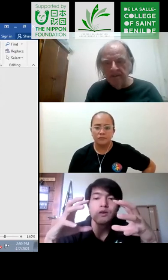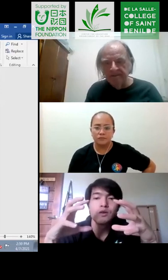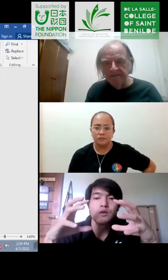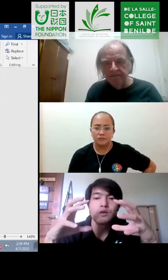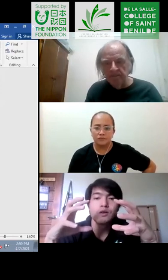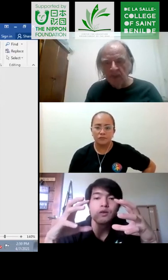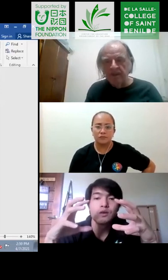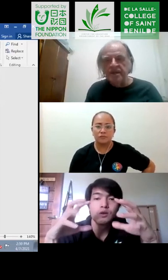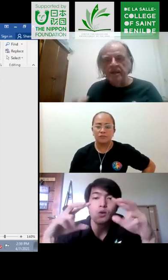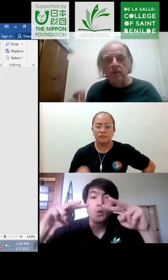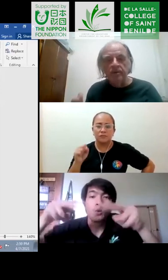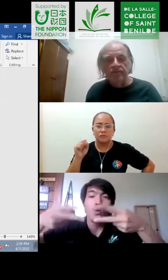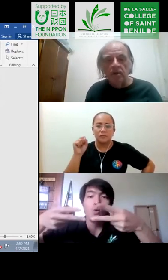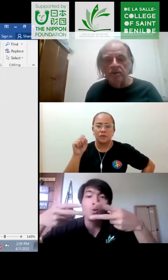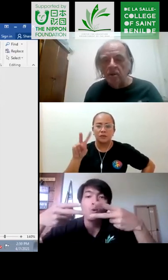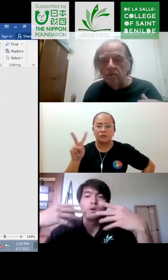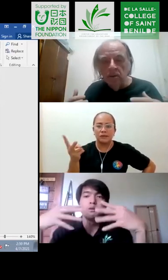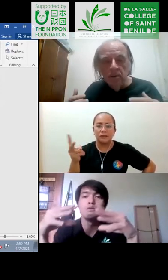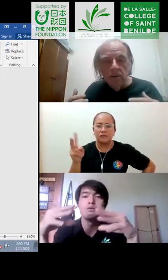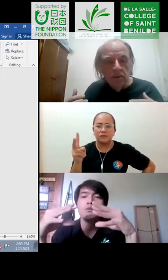Yeah. And second one,